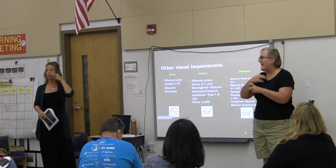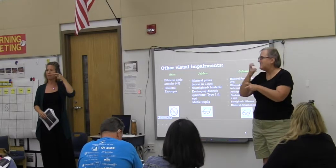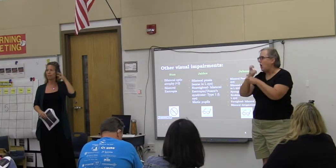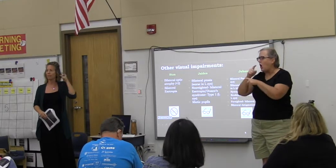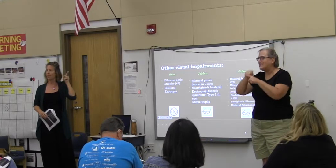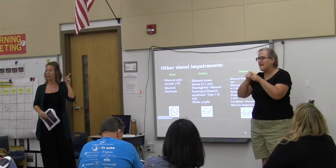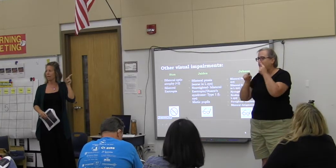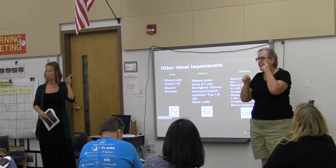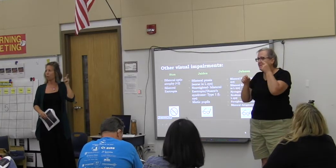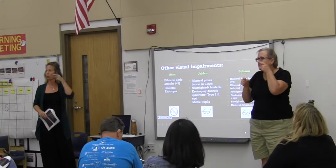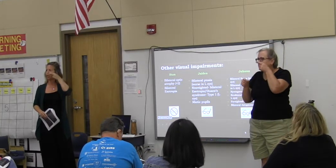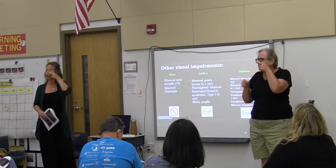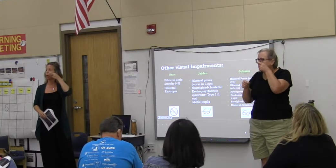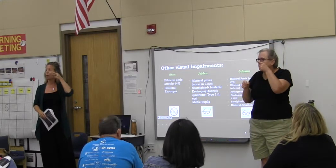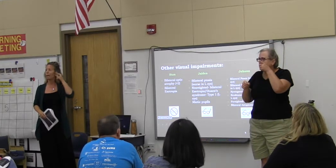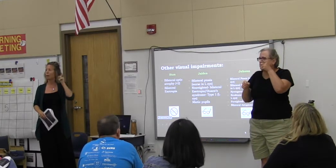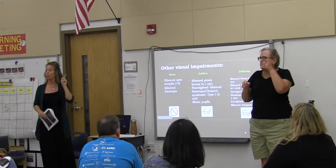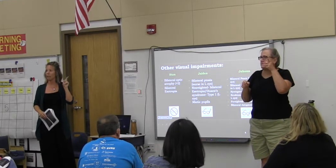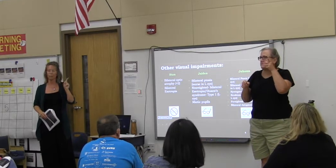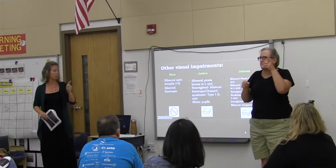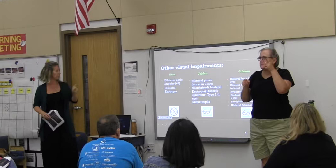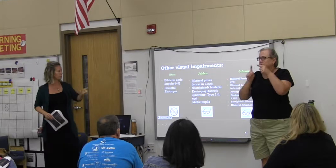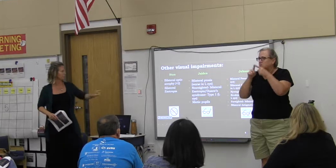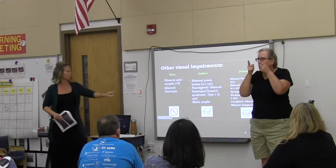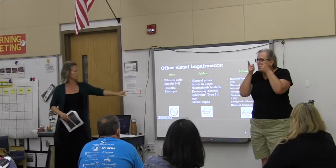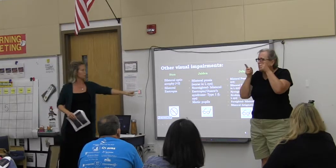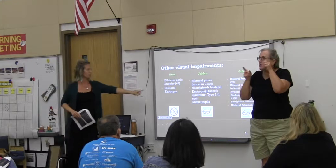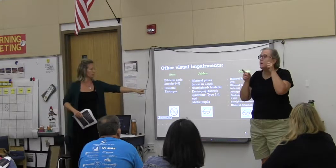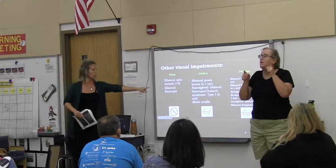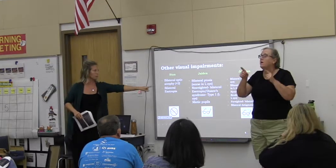time getting his eyeball to go outside.